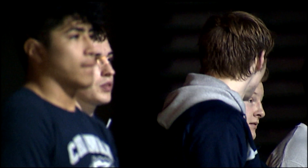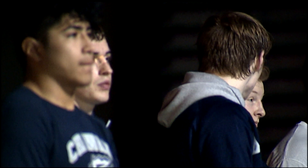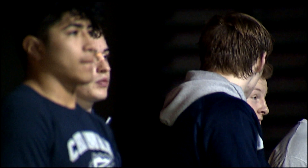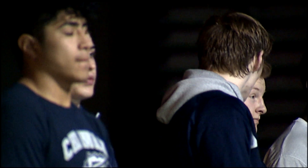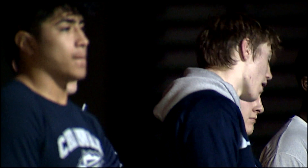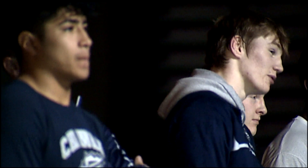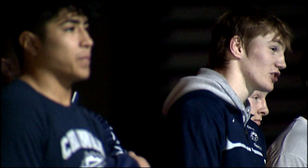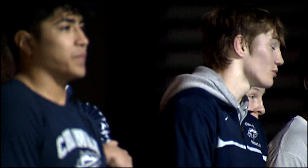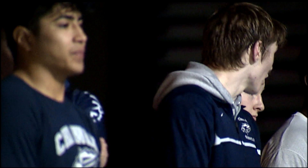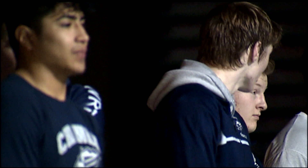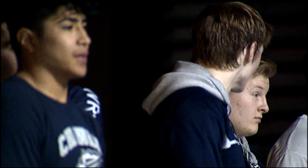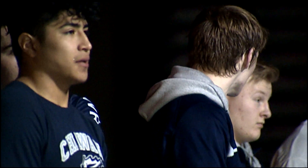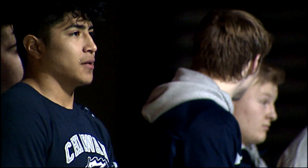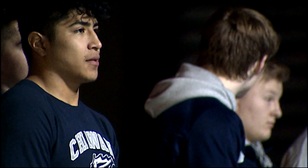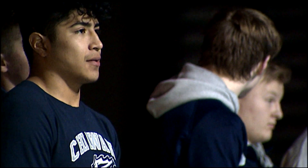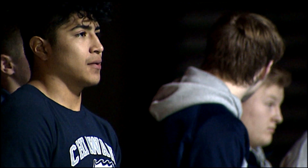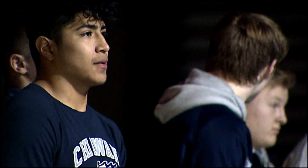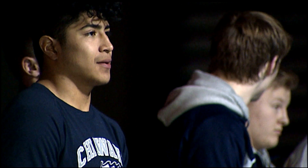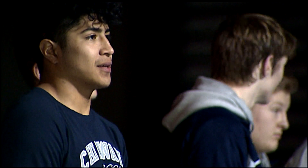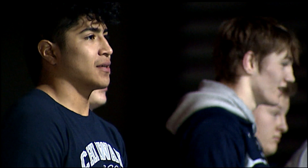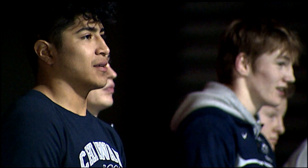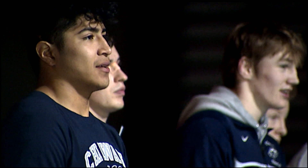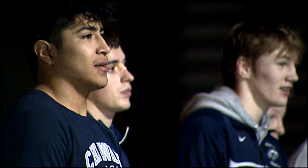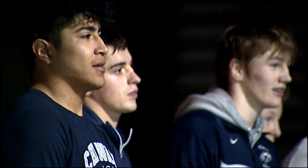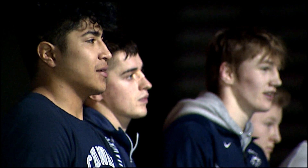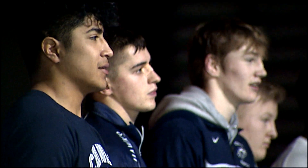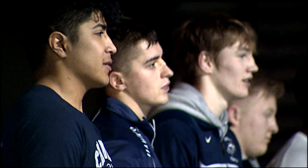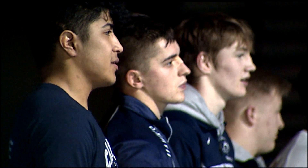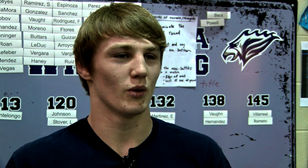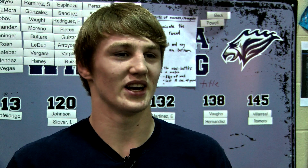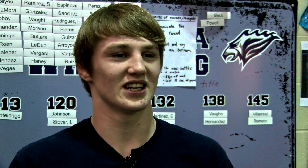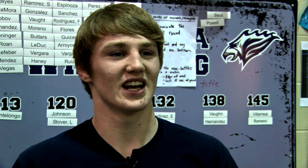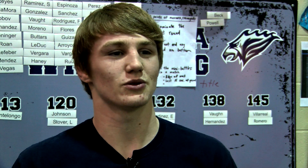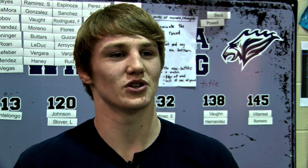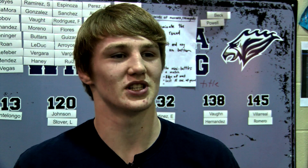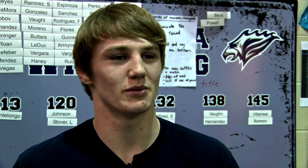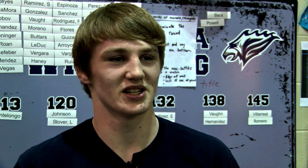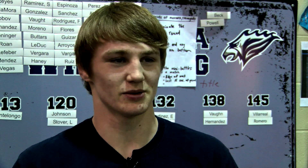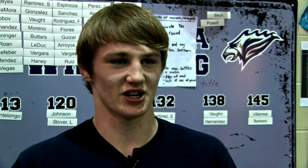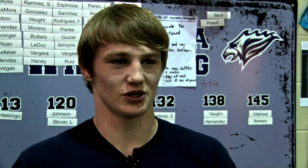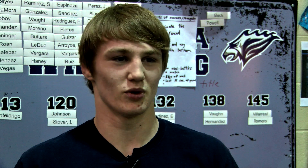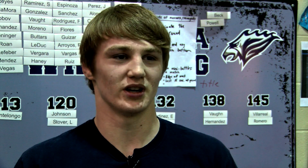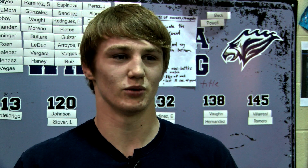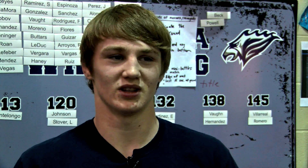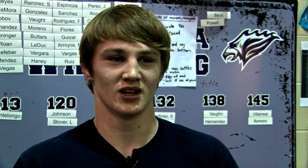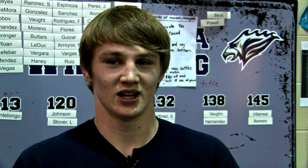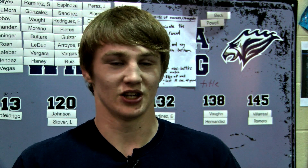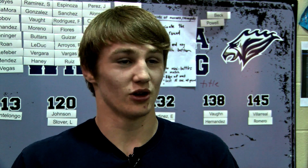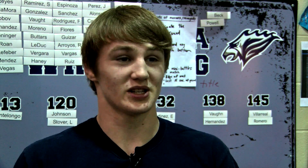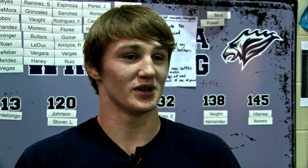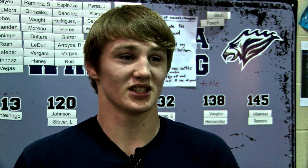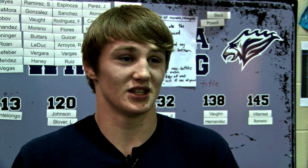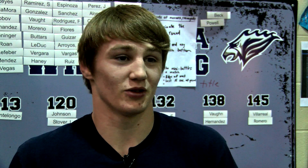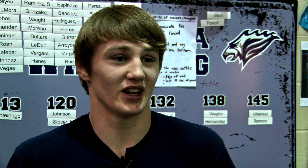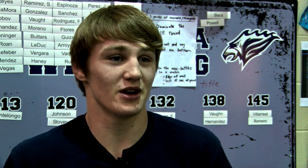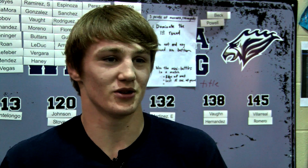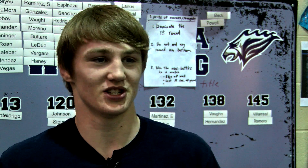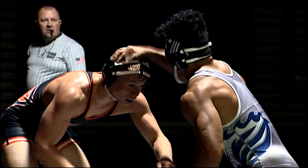learn ASL and I wanted to talk to him. Just learning things is a great way to connect with your teammates, especially one with, that speaks a different language.